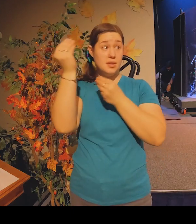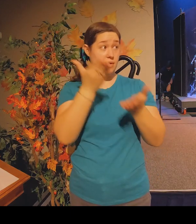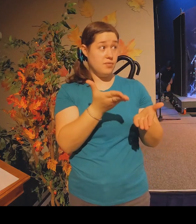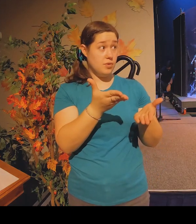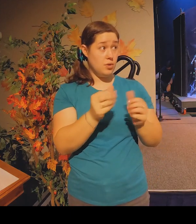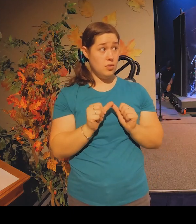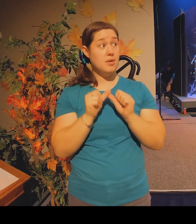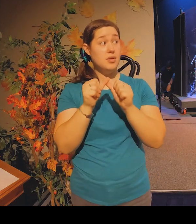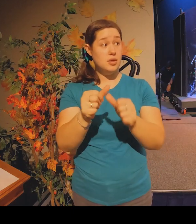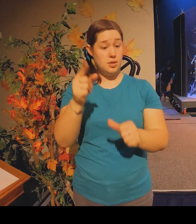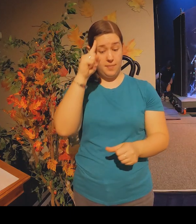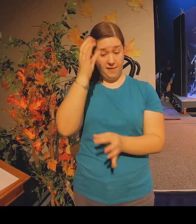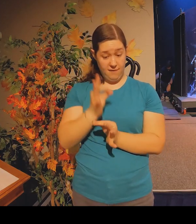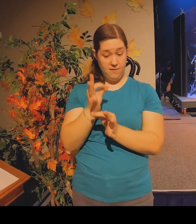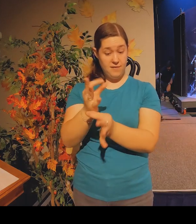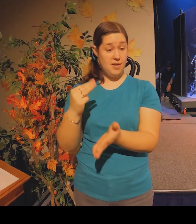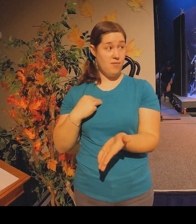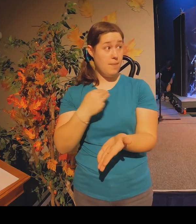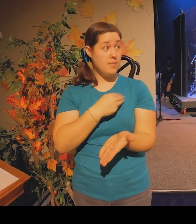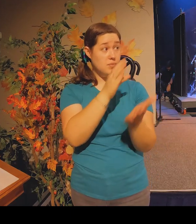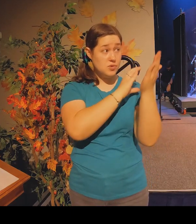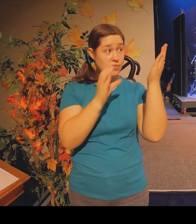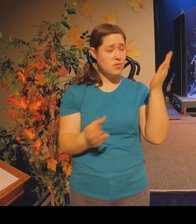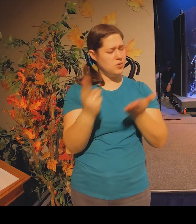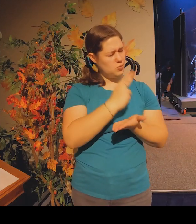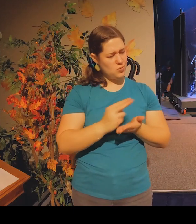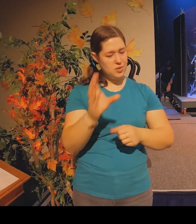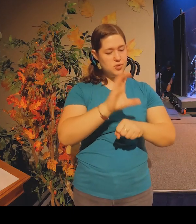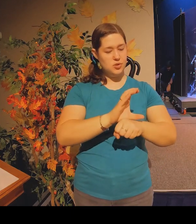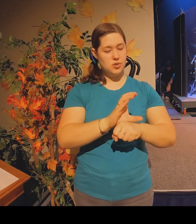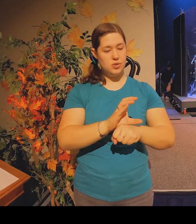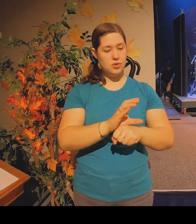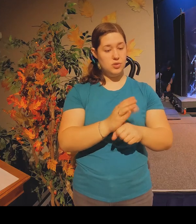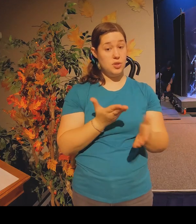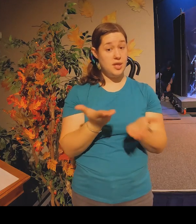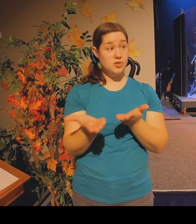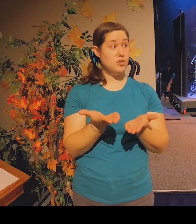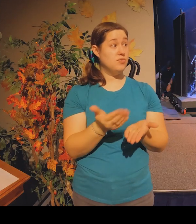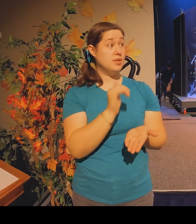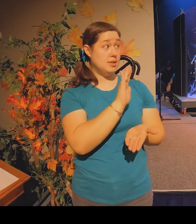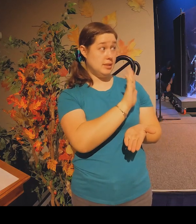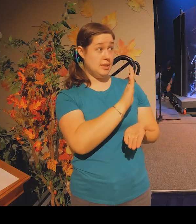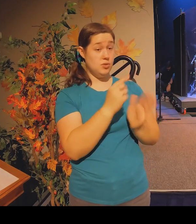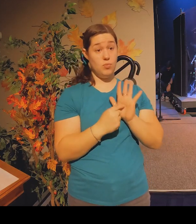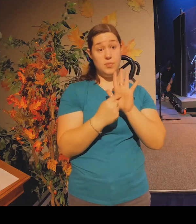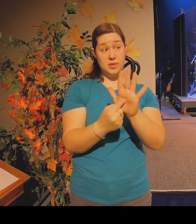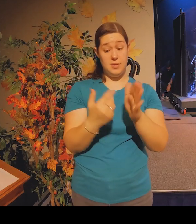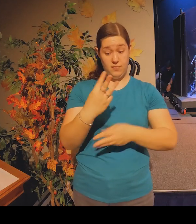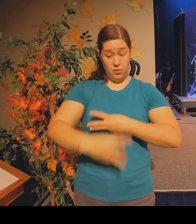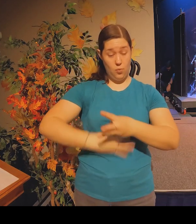faithful members of Christ's holy church and serve as Christ's representatives in this world?